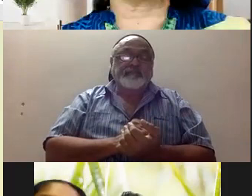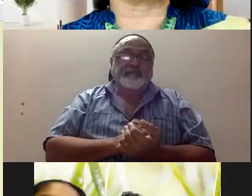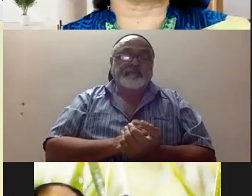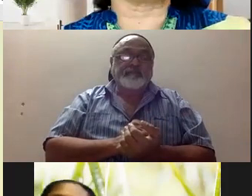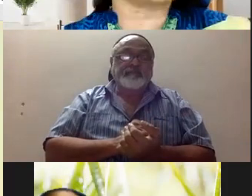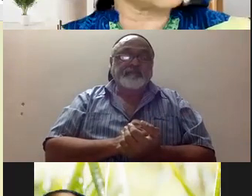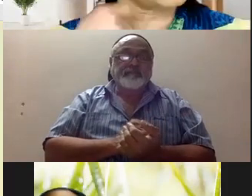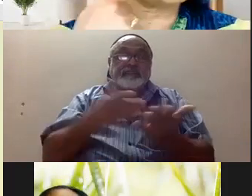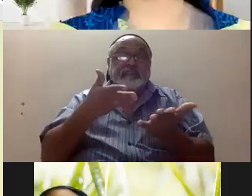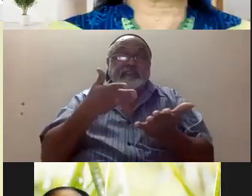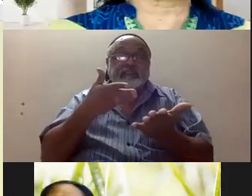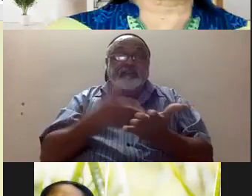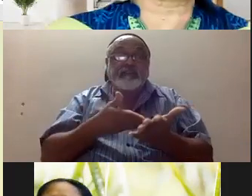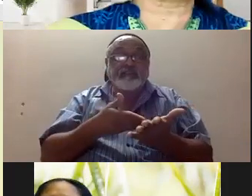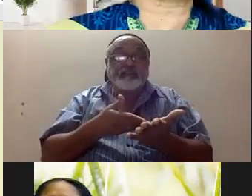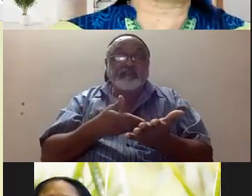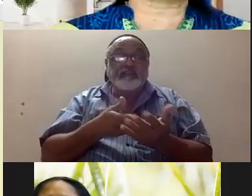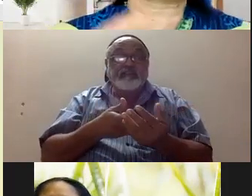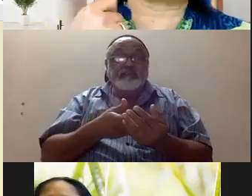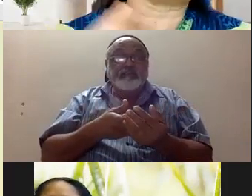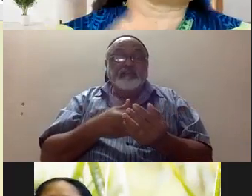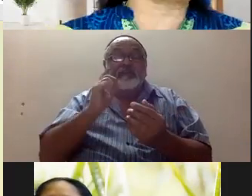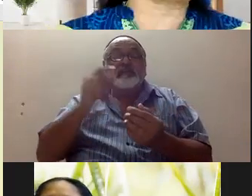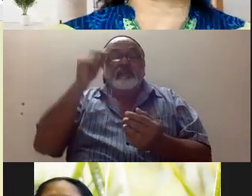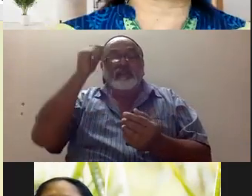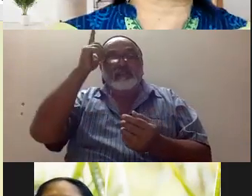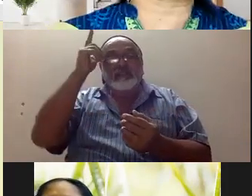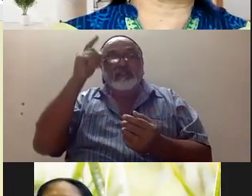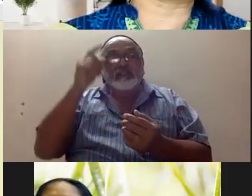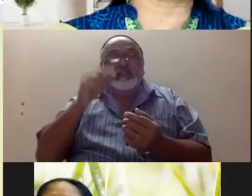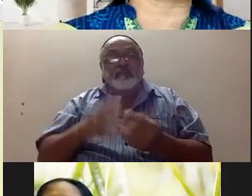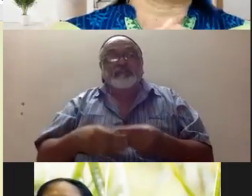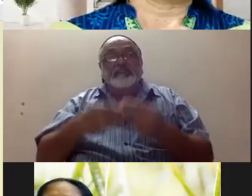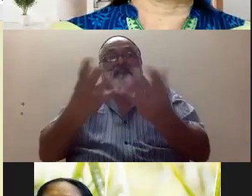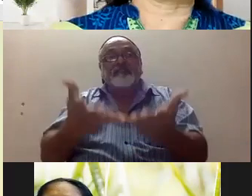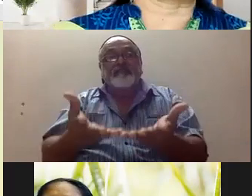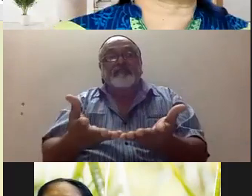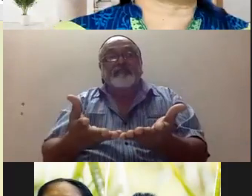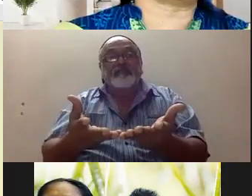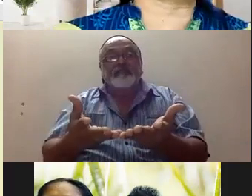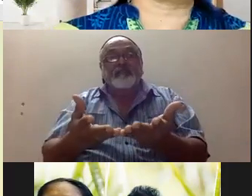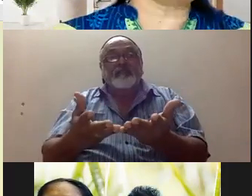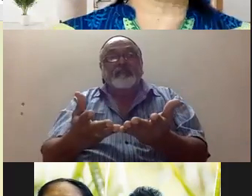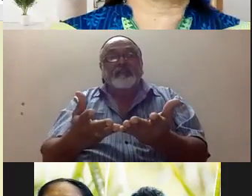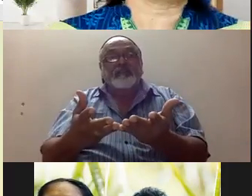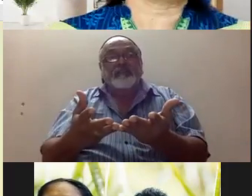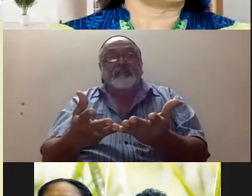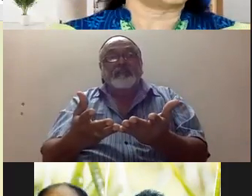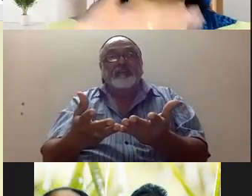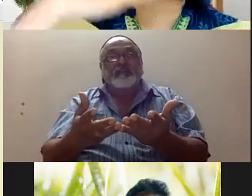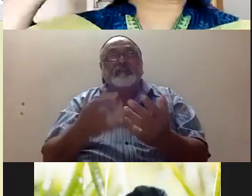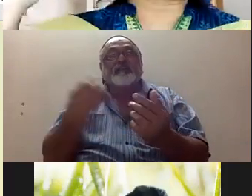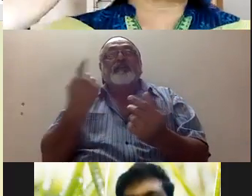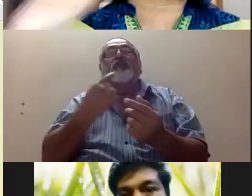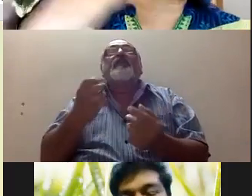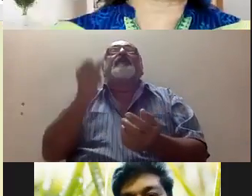it has to be in equal. They also need to recognize that they need to contribute. It is always not on doles and social welfare schemes, and